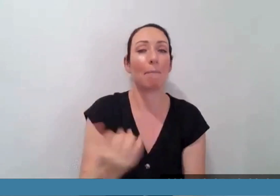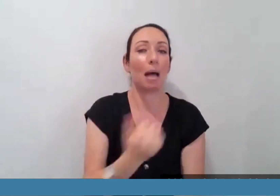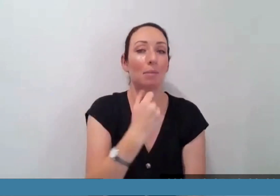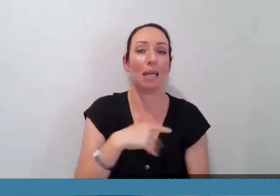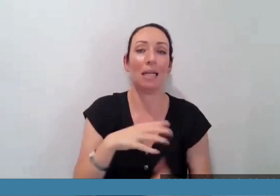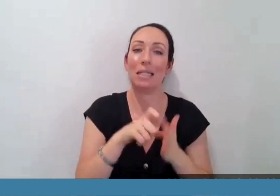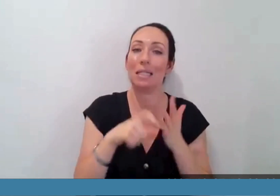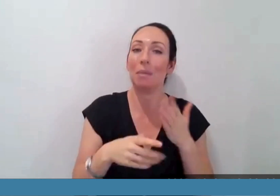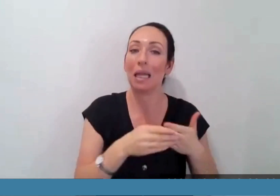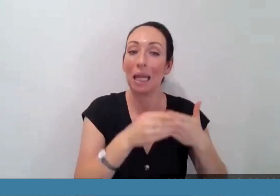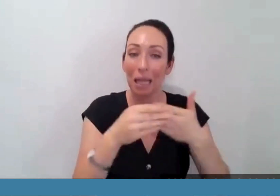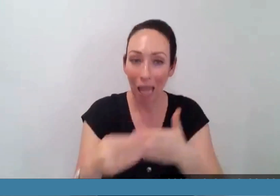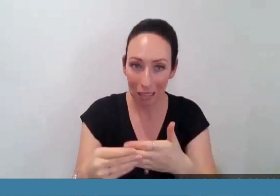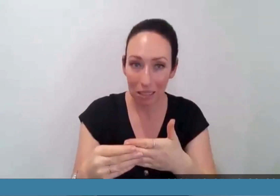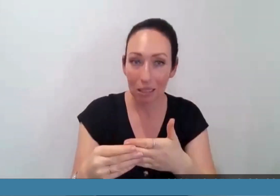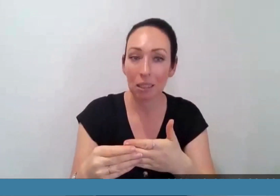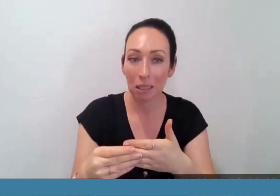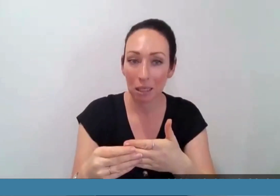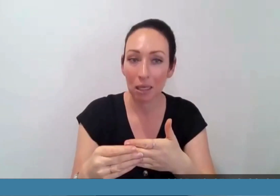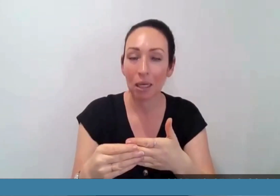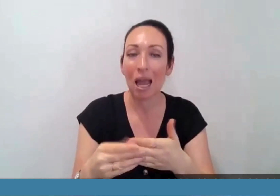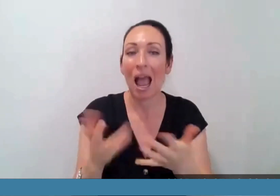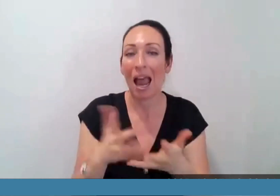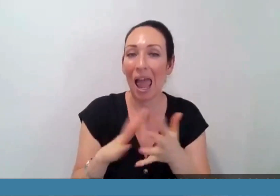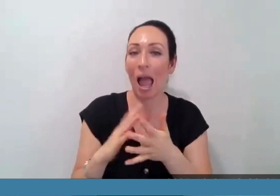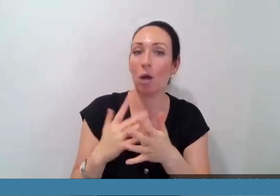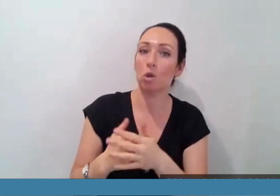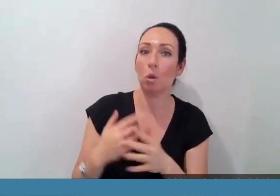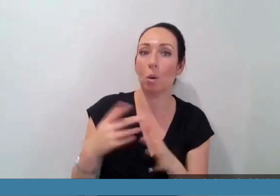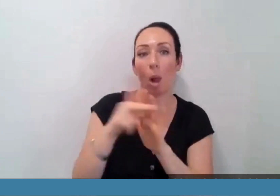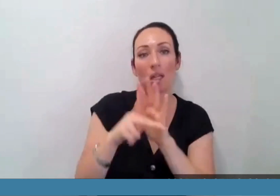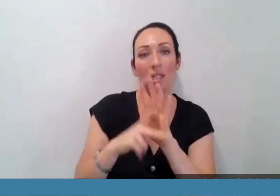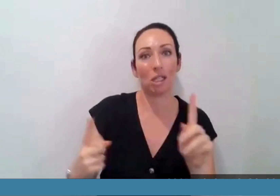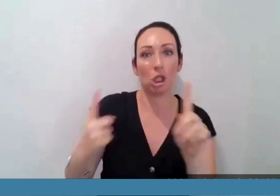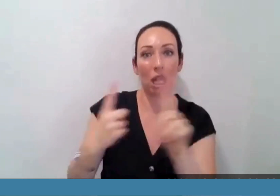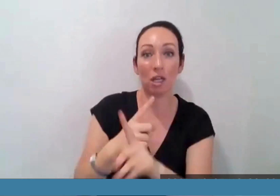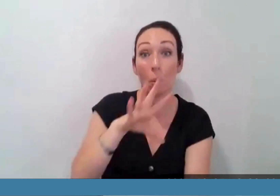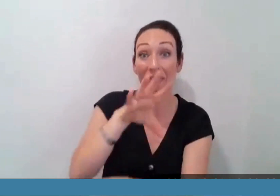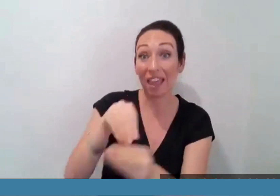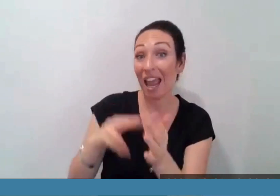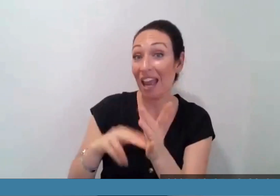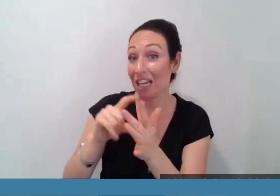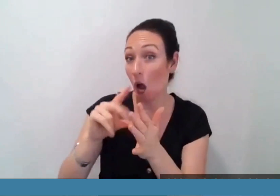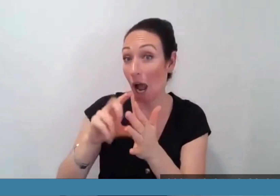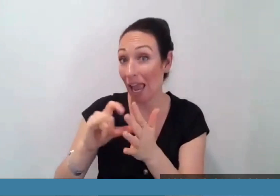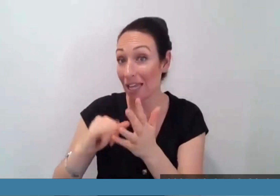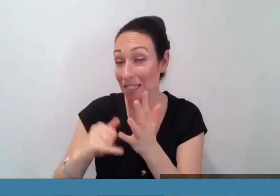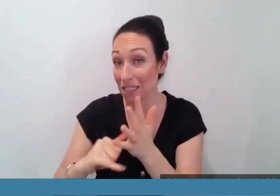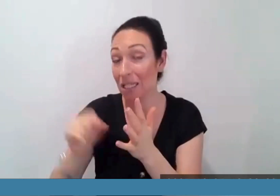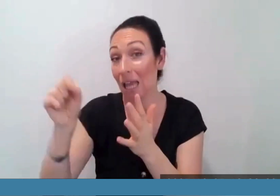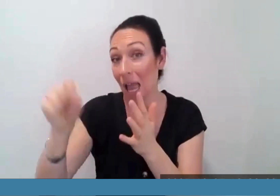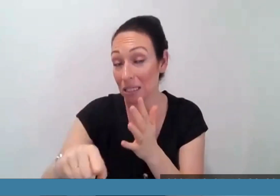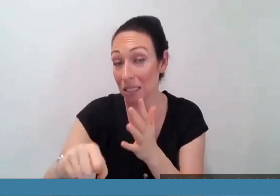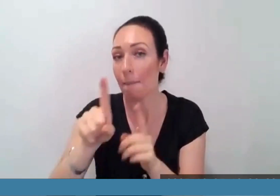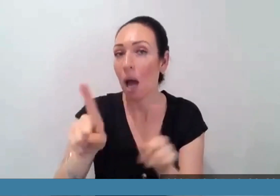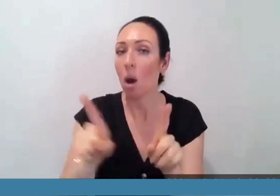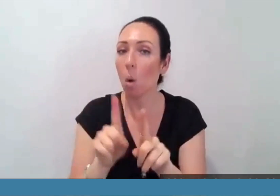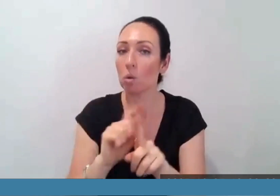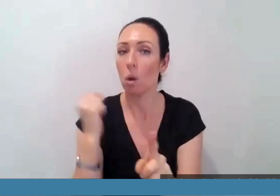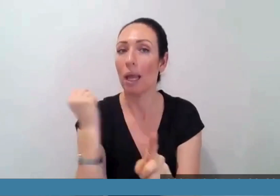findings should inform policy and systems change, not just within the NDIS, we would be expecting to see implications for other systems